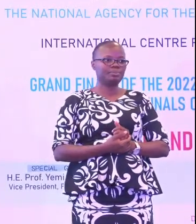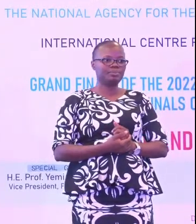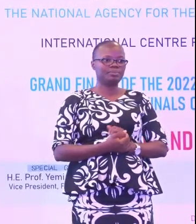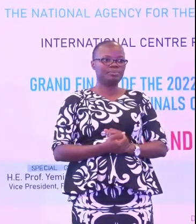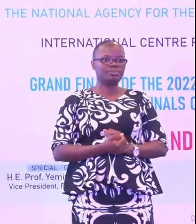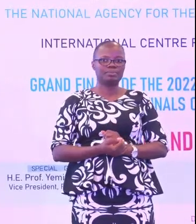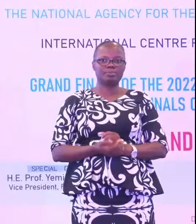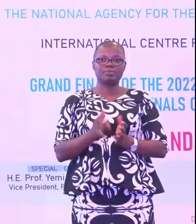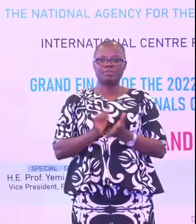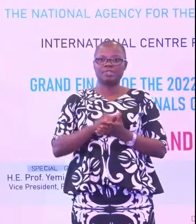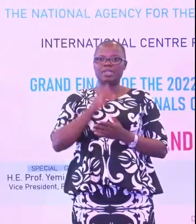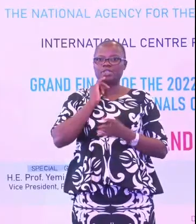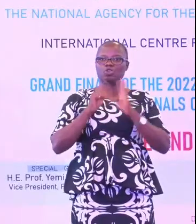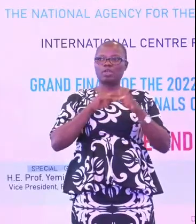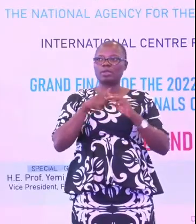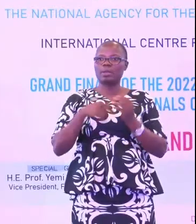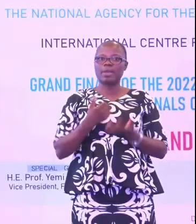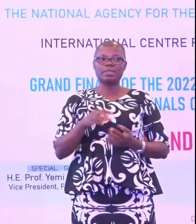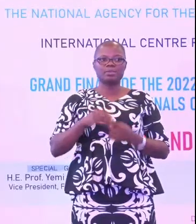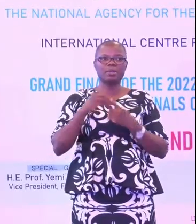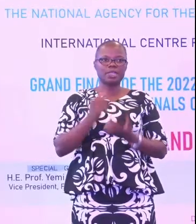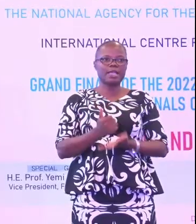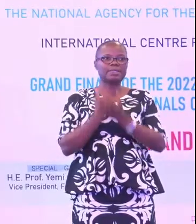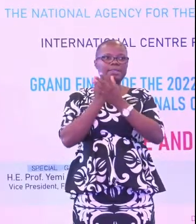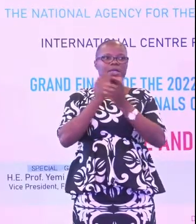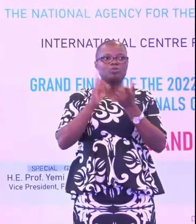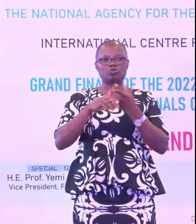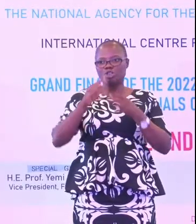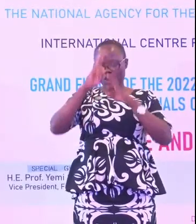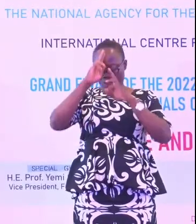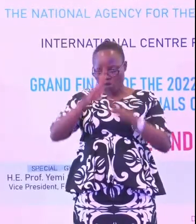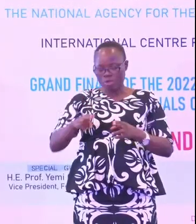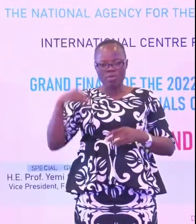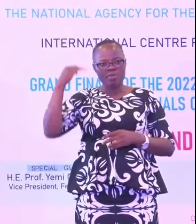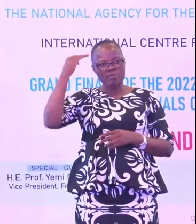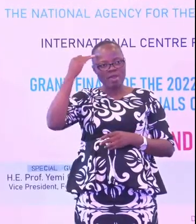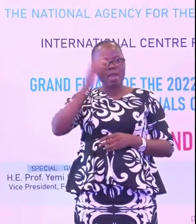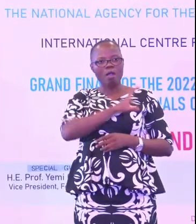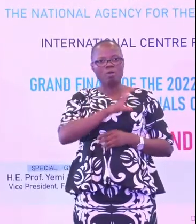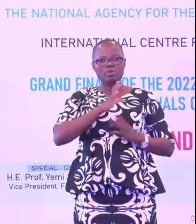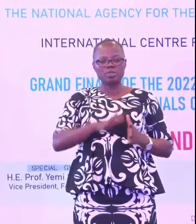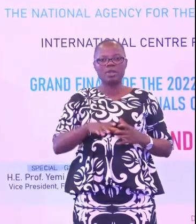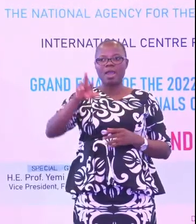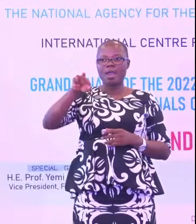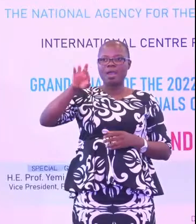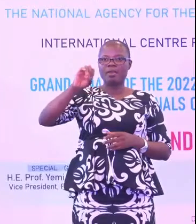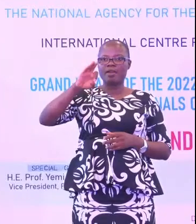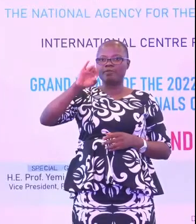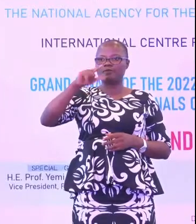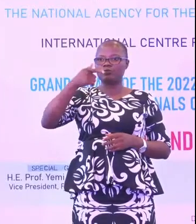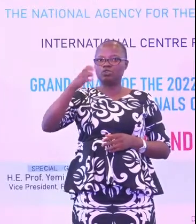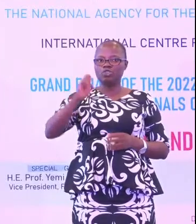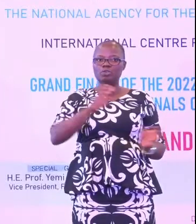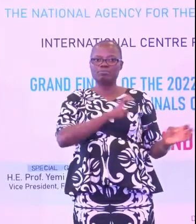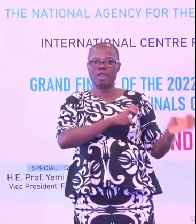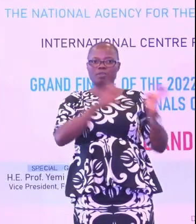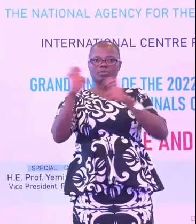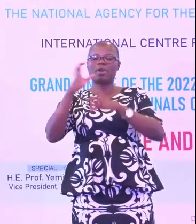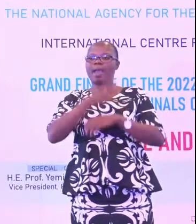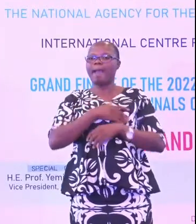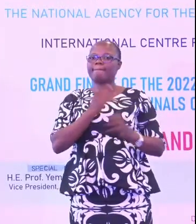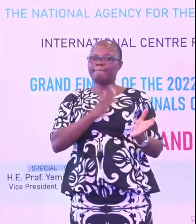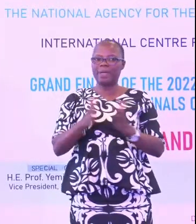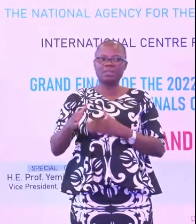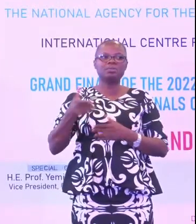That's talking about the Special Assistant to the Honorable Federal Commissioner, Refugees, Migration and Planning.